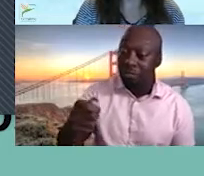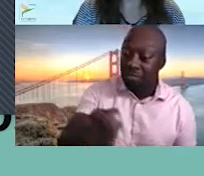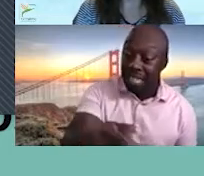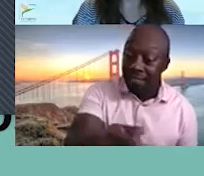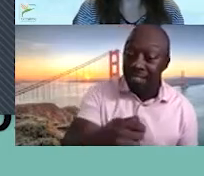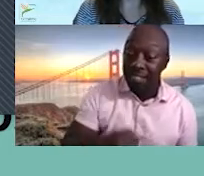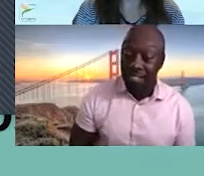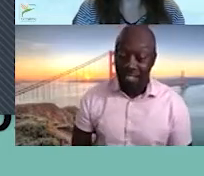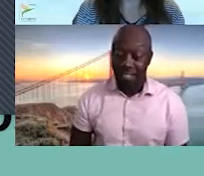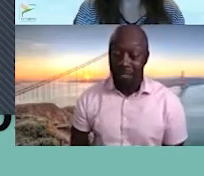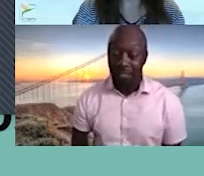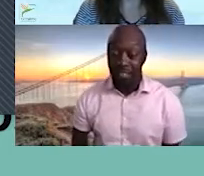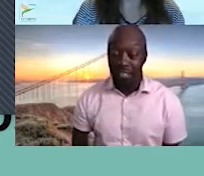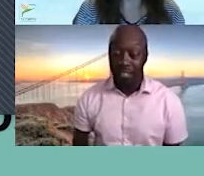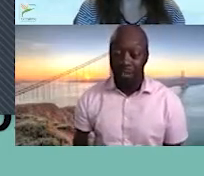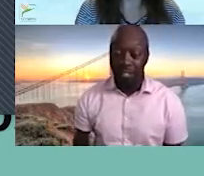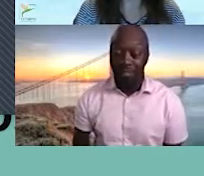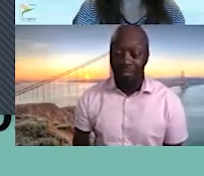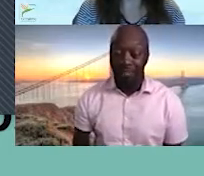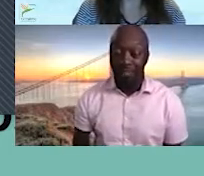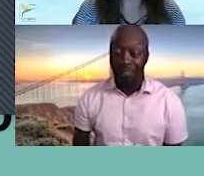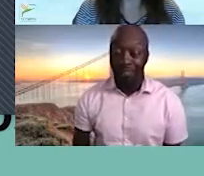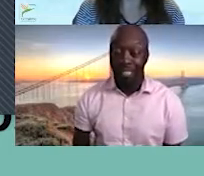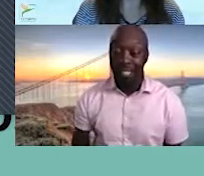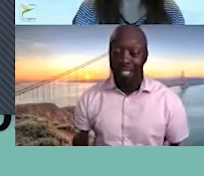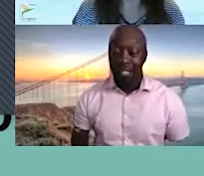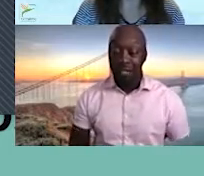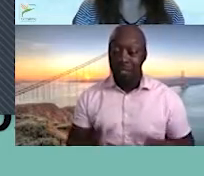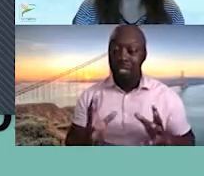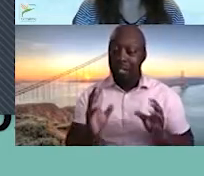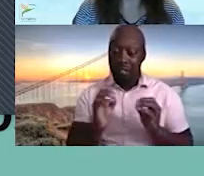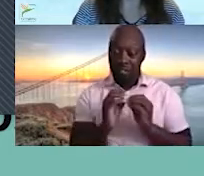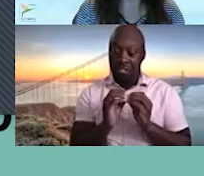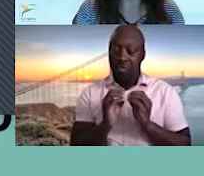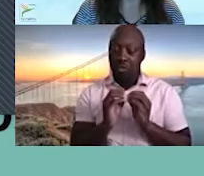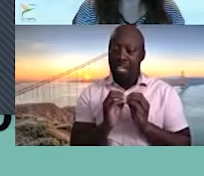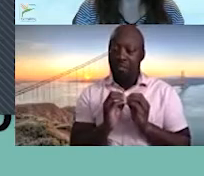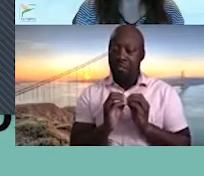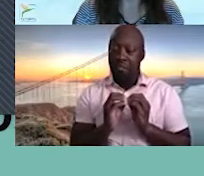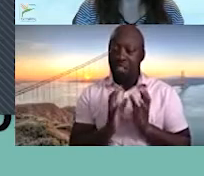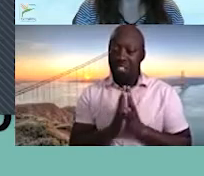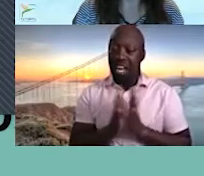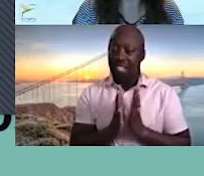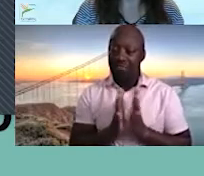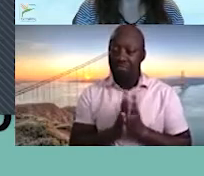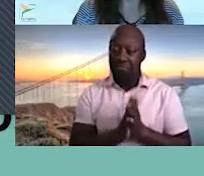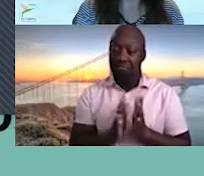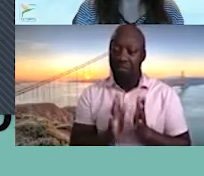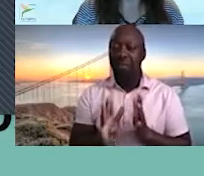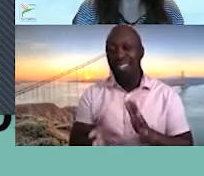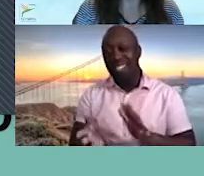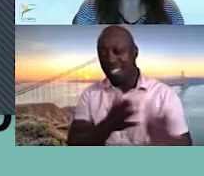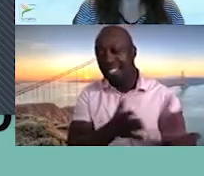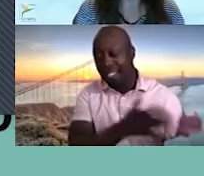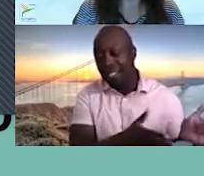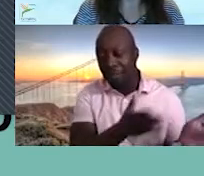So gave it to the little one. We didn't wait for a sign.